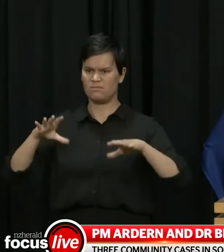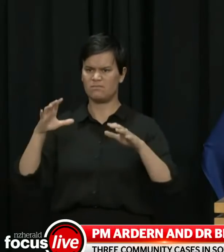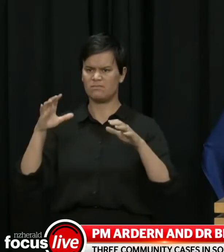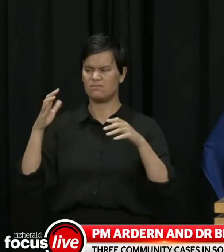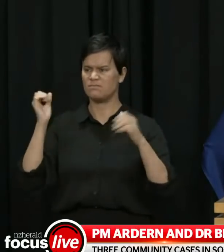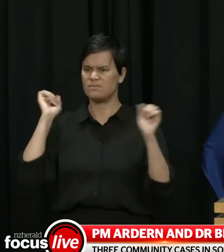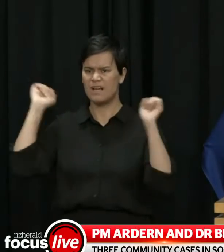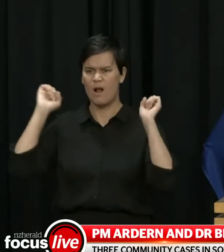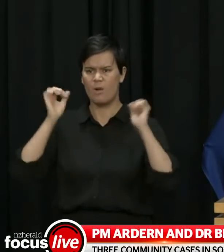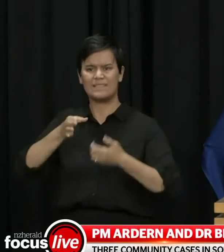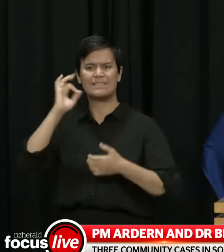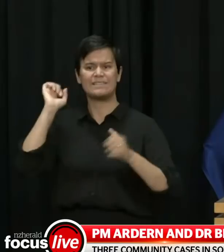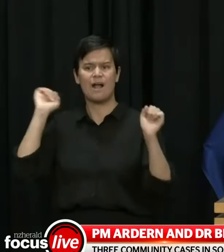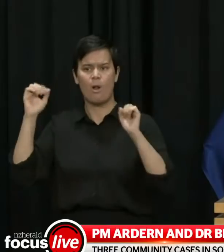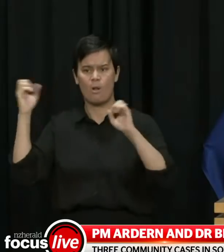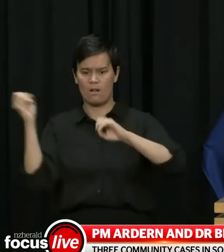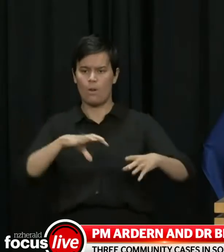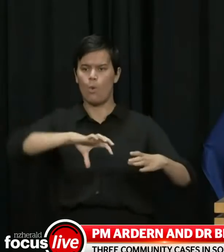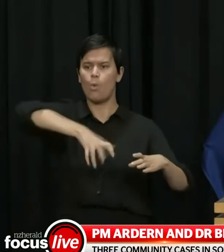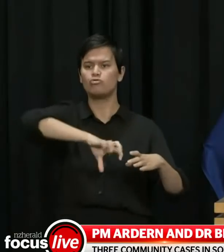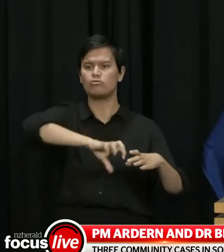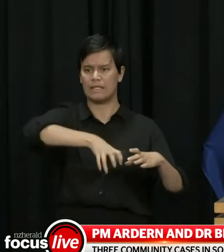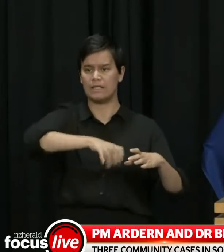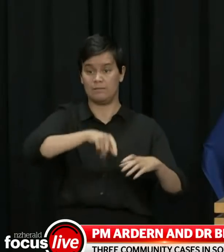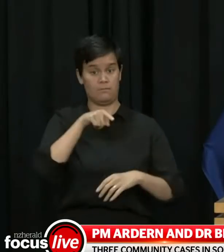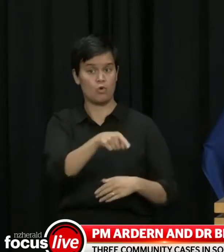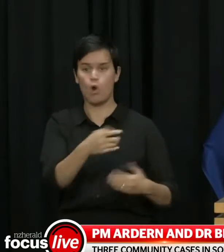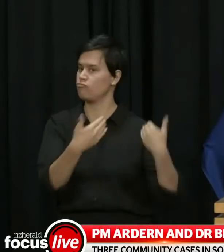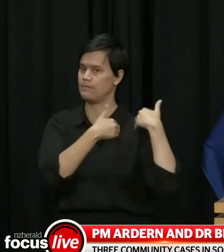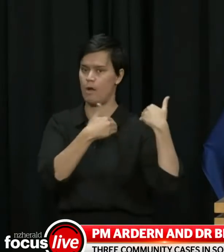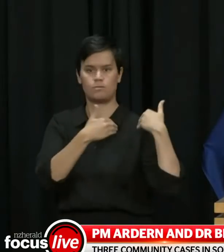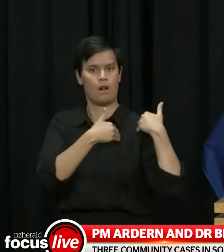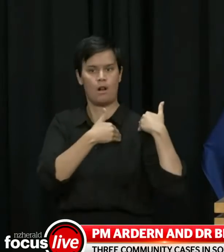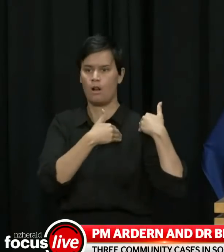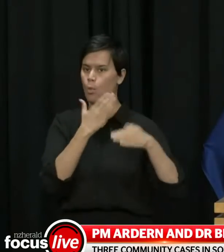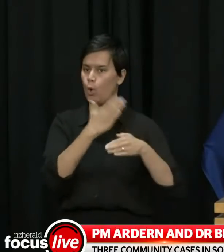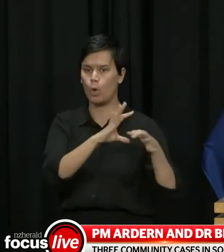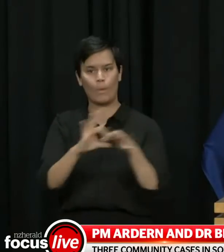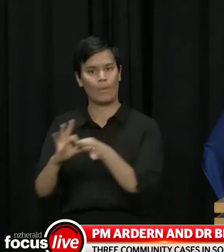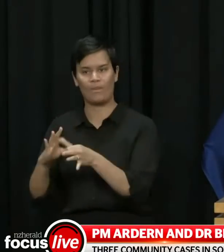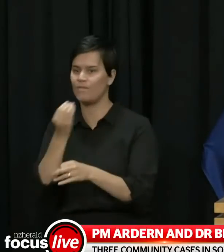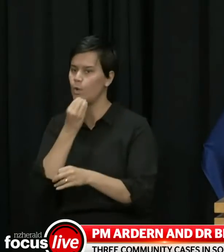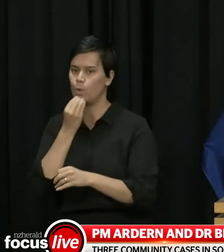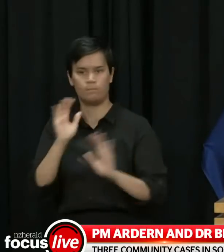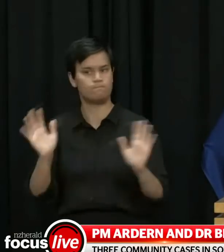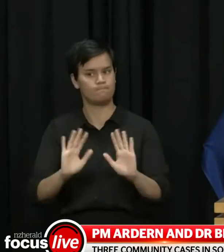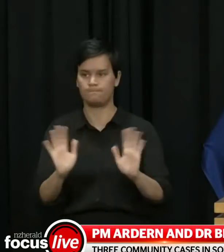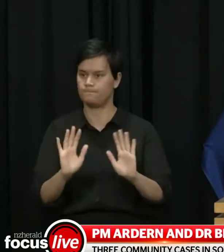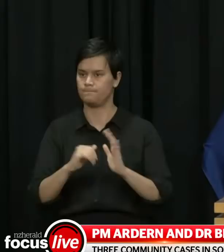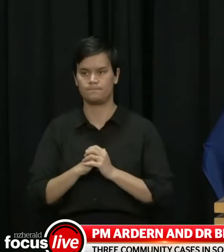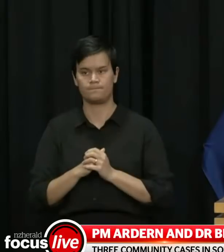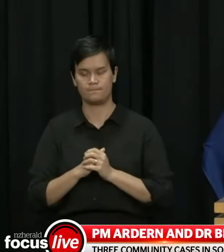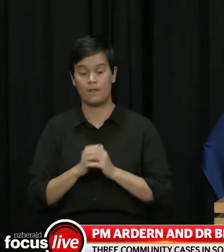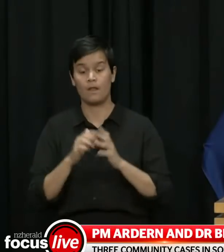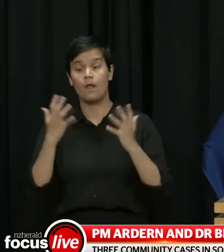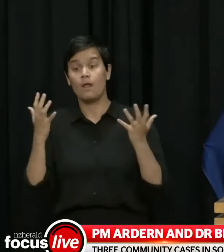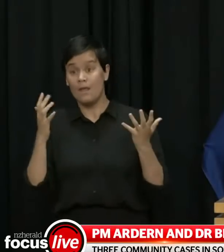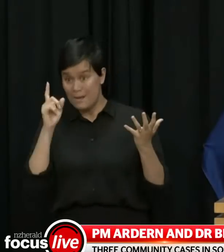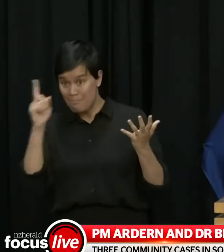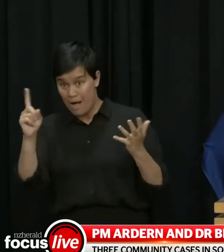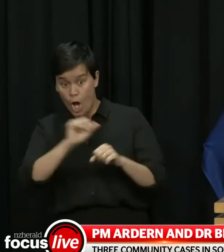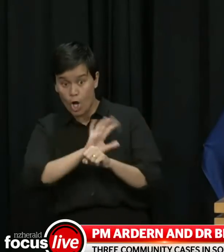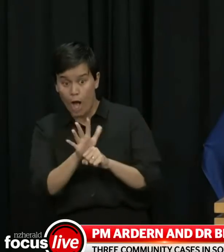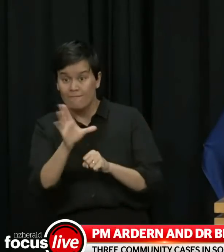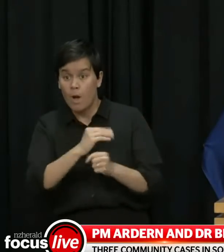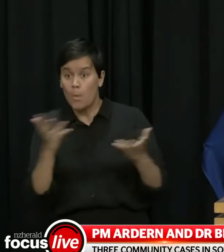of food at that employer. As we continue to explore all possible sources of transmission for these cases, we will